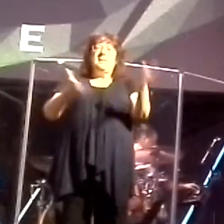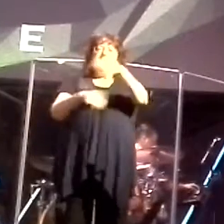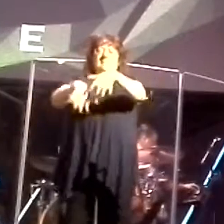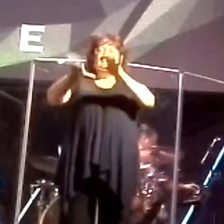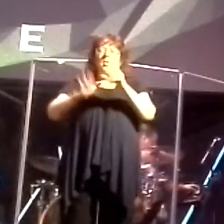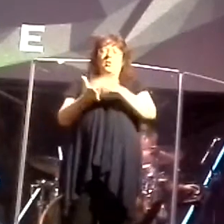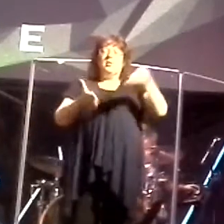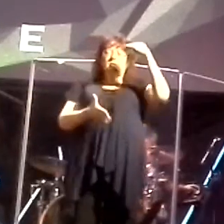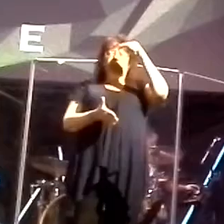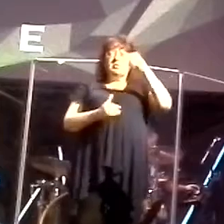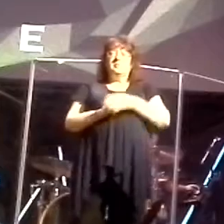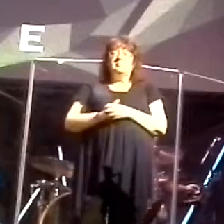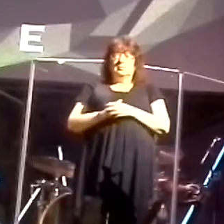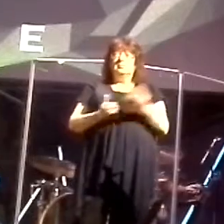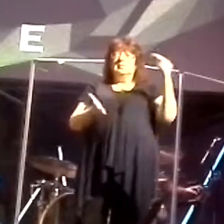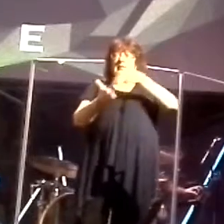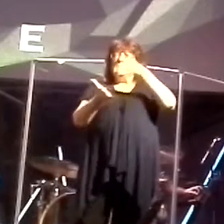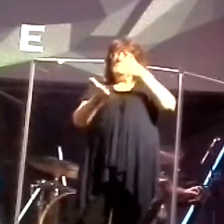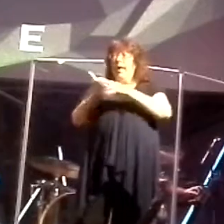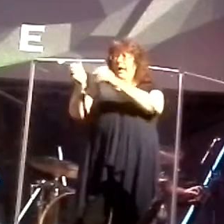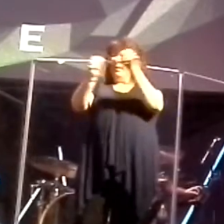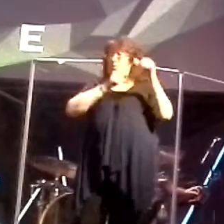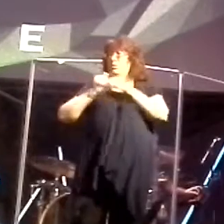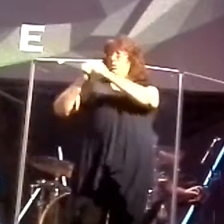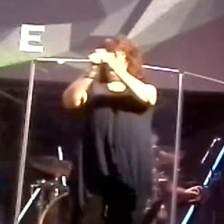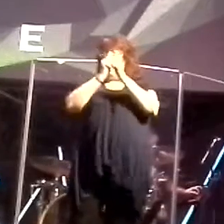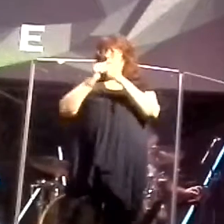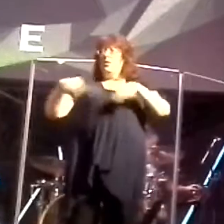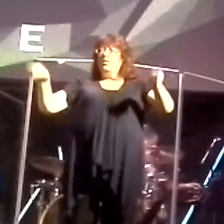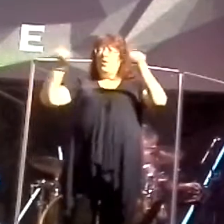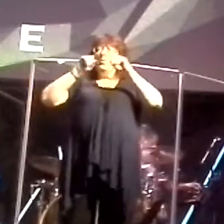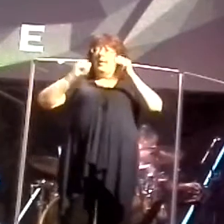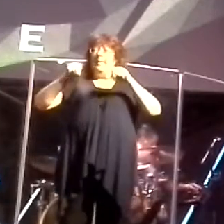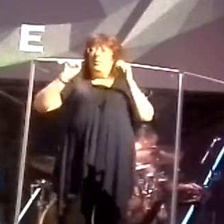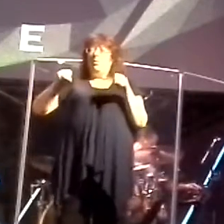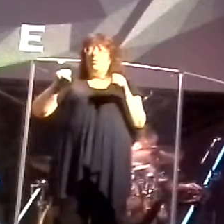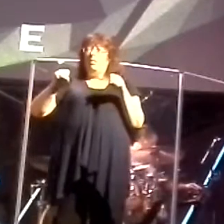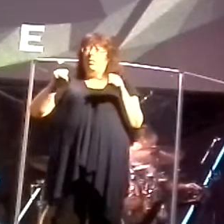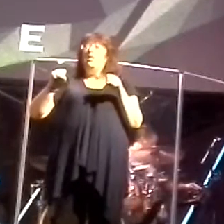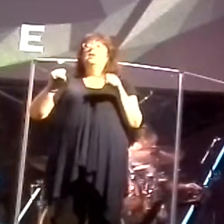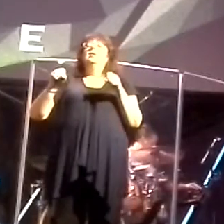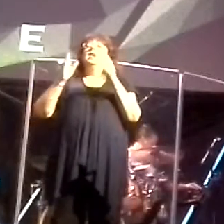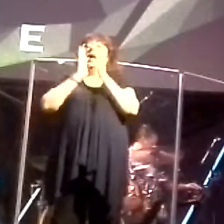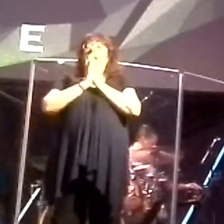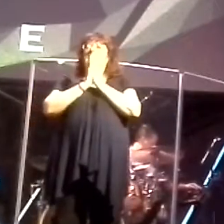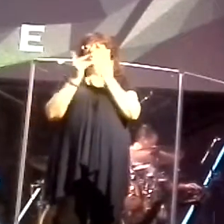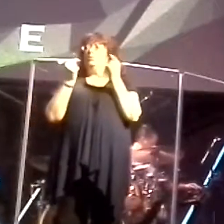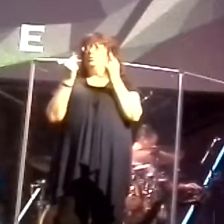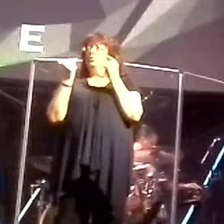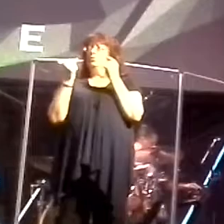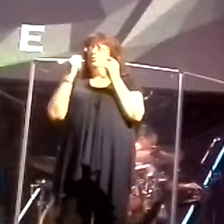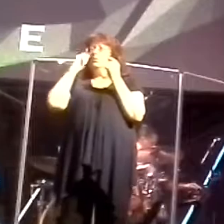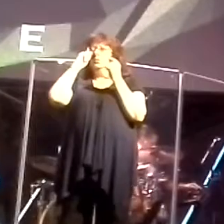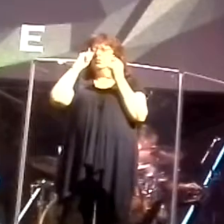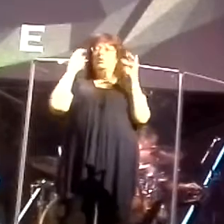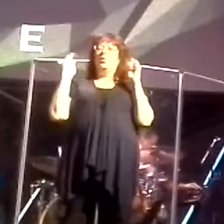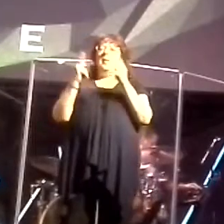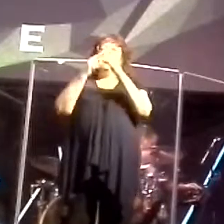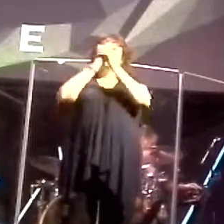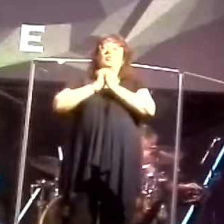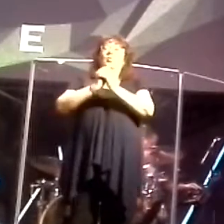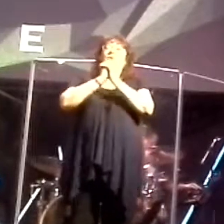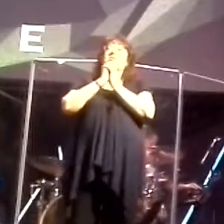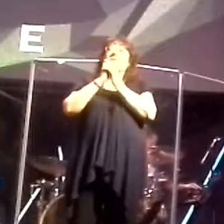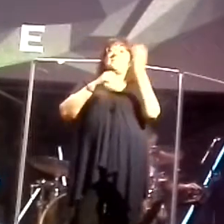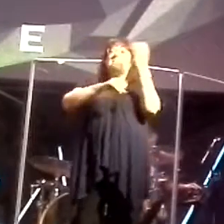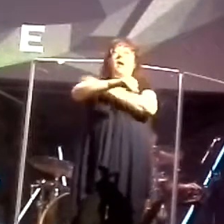and resurrection. Would you stand with me all across the room, those of you who are... What we're going to ask you to do today, go back into worship, it's